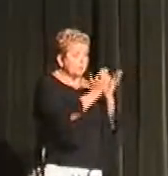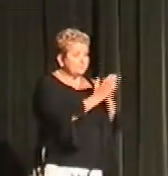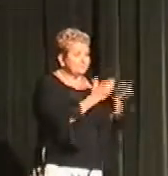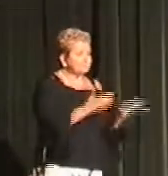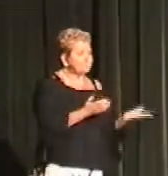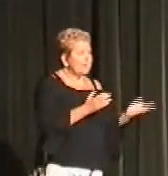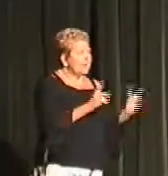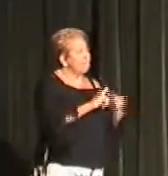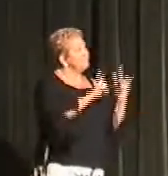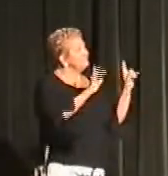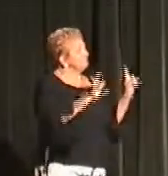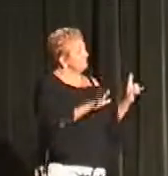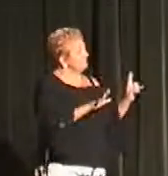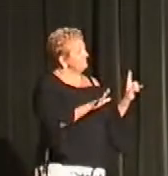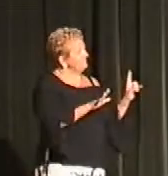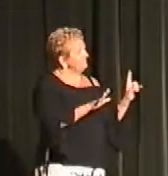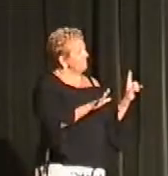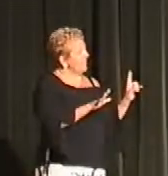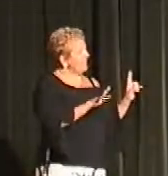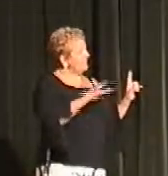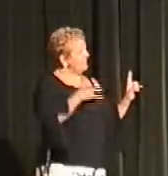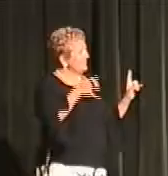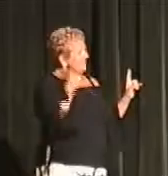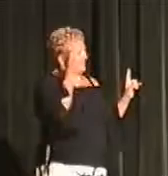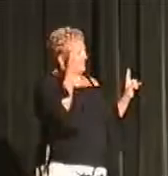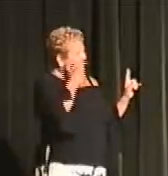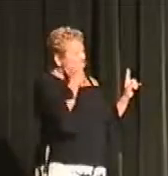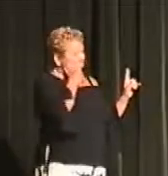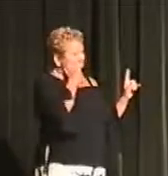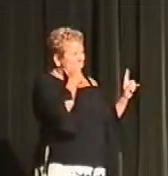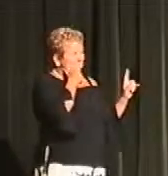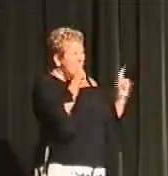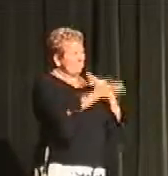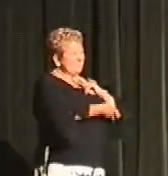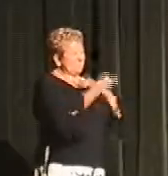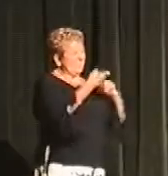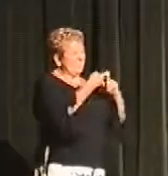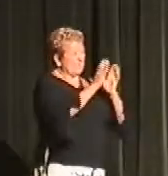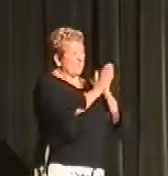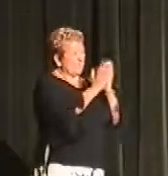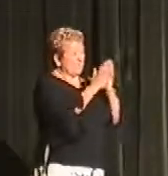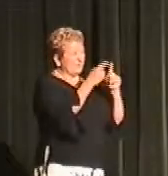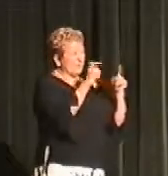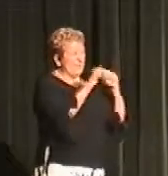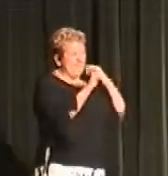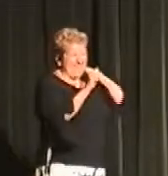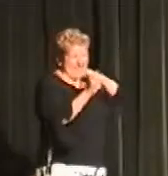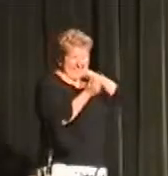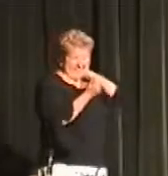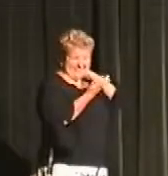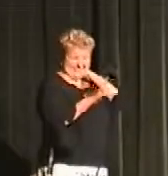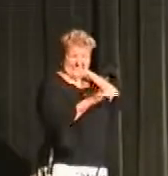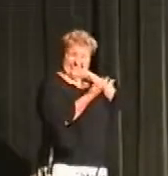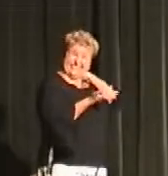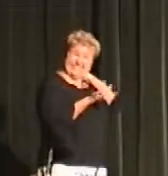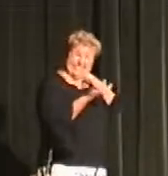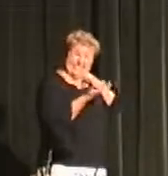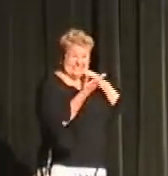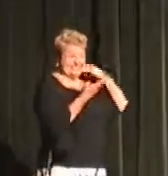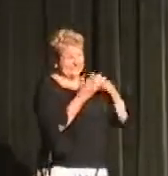this superstition that perhaps stealing a big book from AA would jinx your sobriety or something. So I went to the